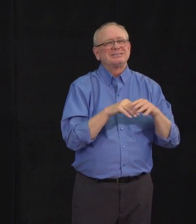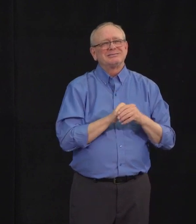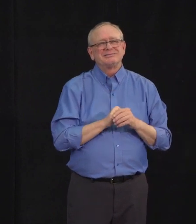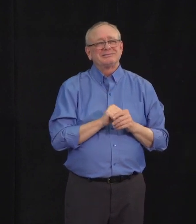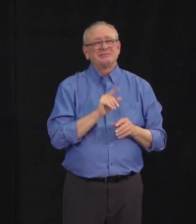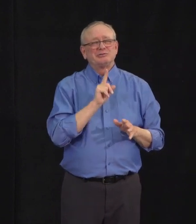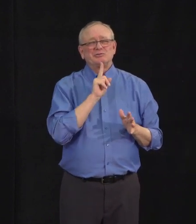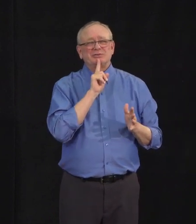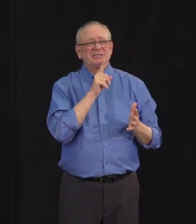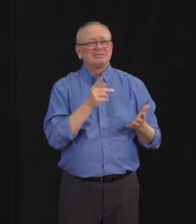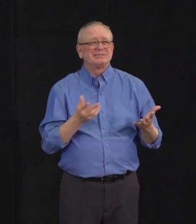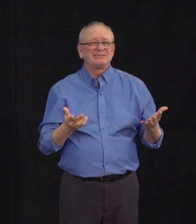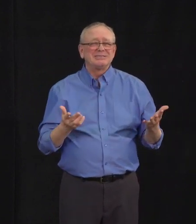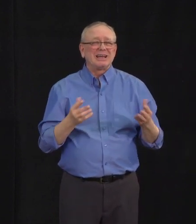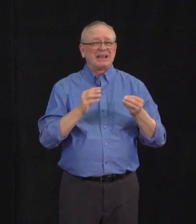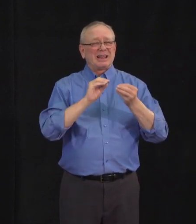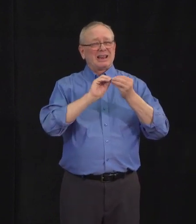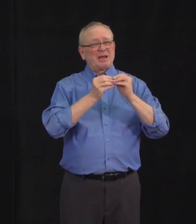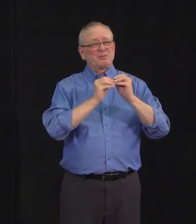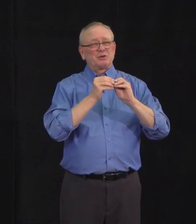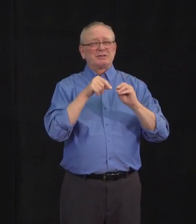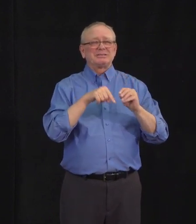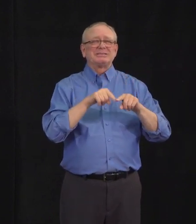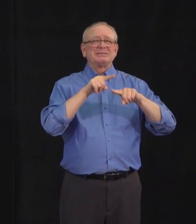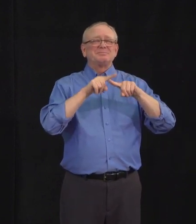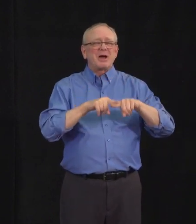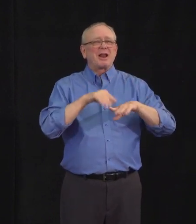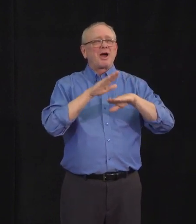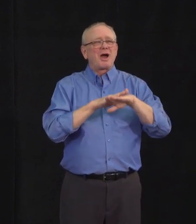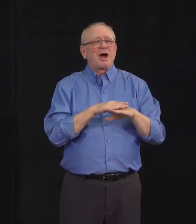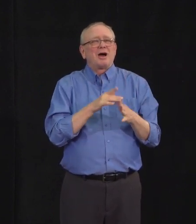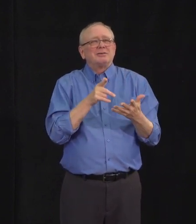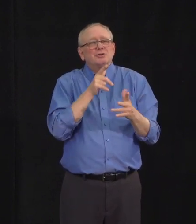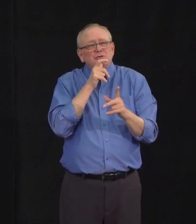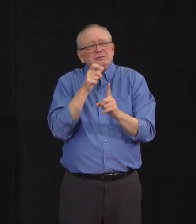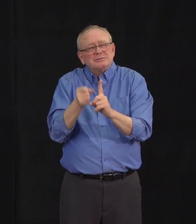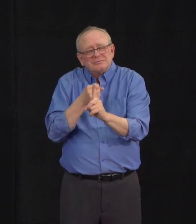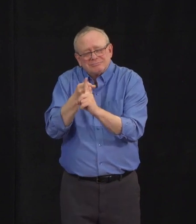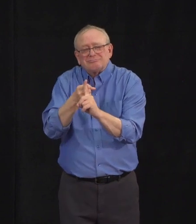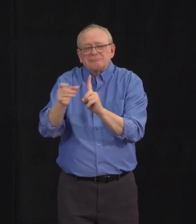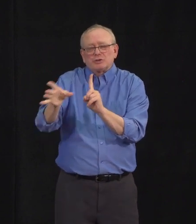infected. Operator, could you please put through the next question?